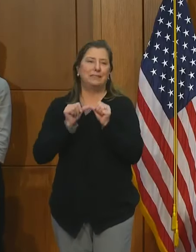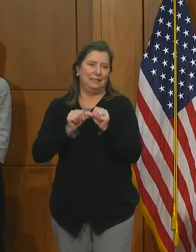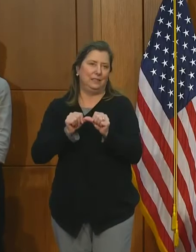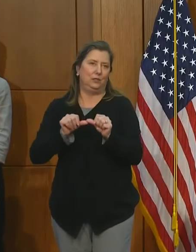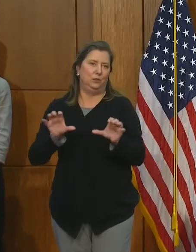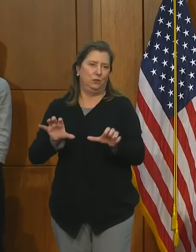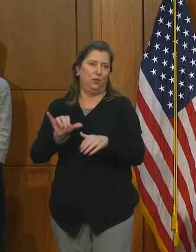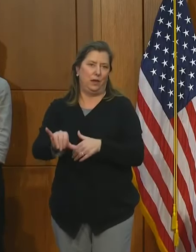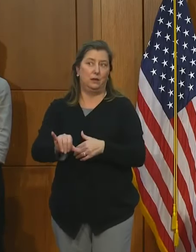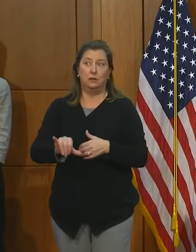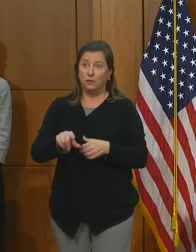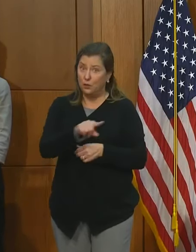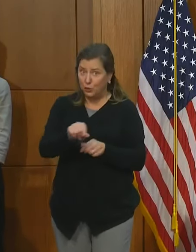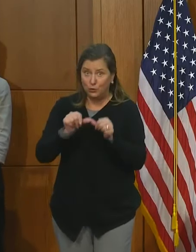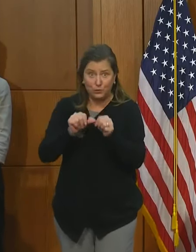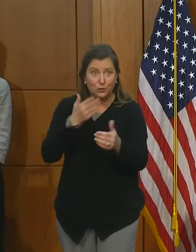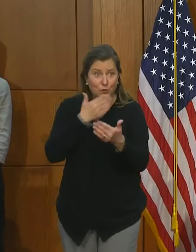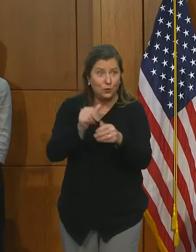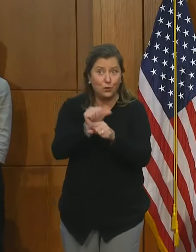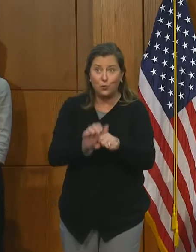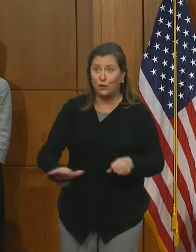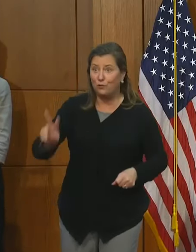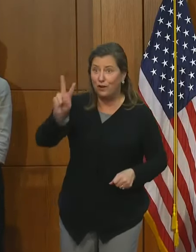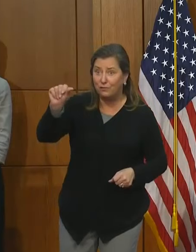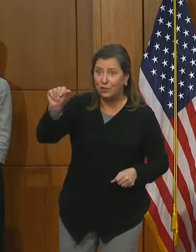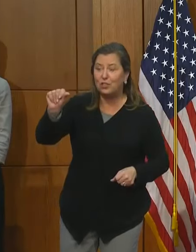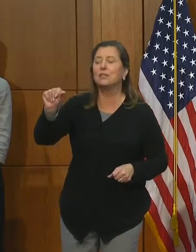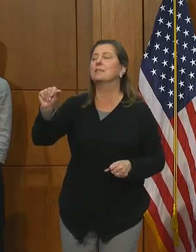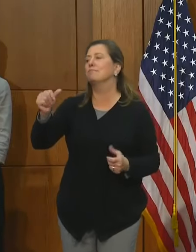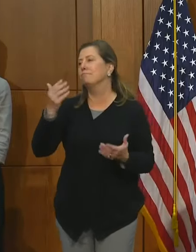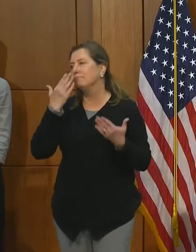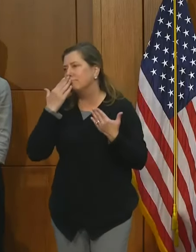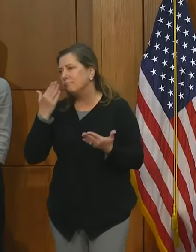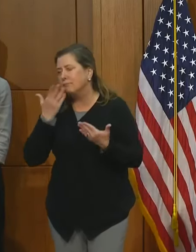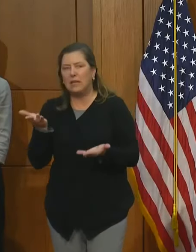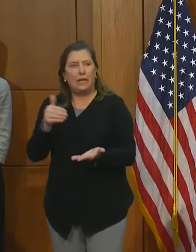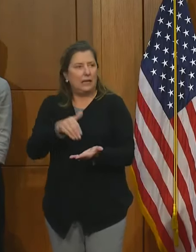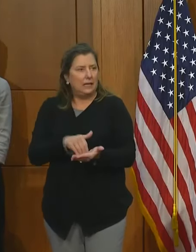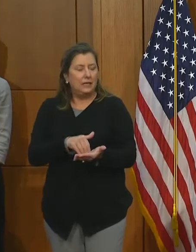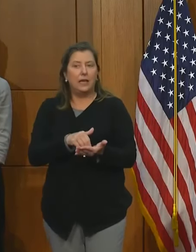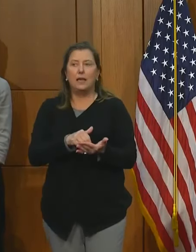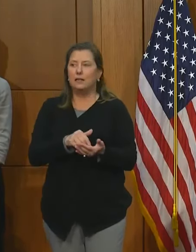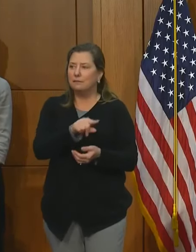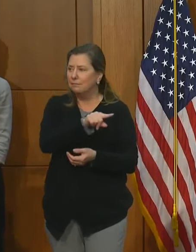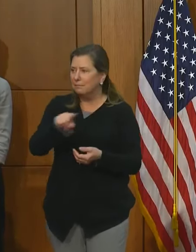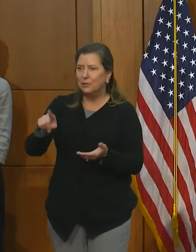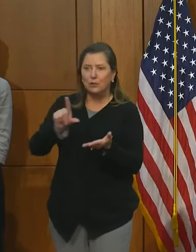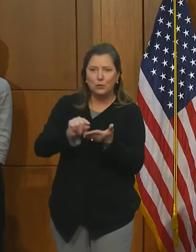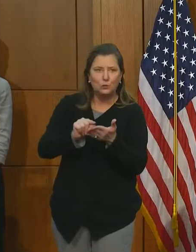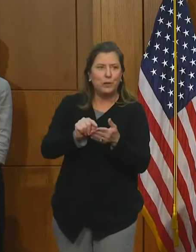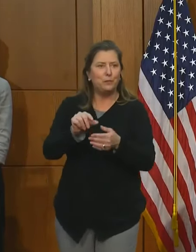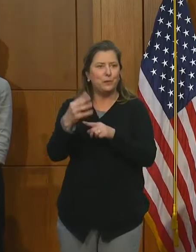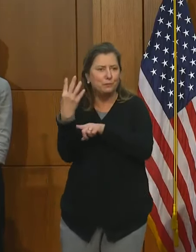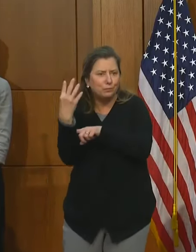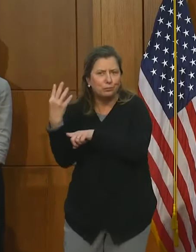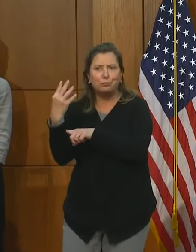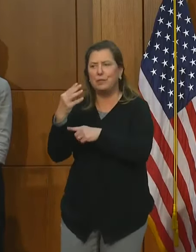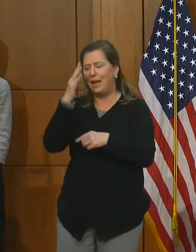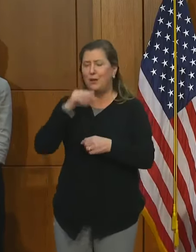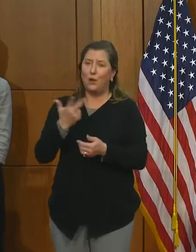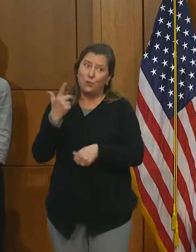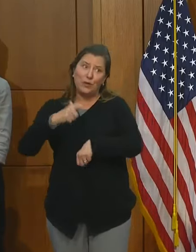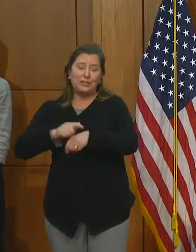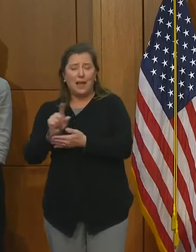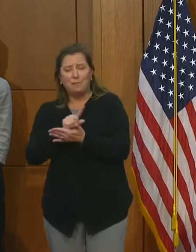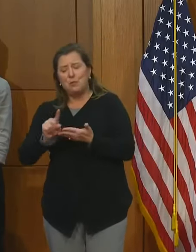So you keep up the good work across Virginia. We appreciate, again, the press. I know that this is 3 times